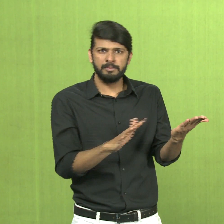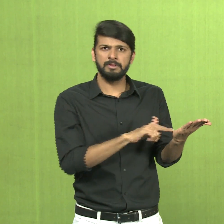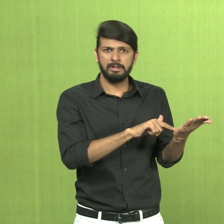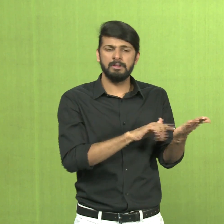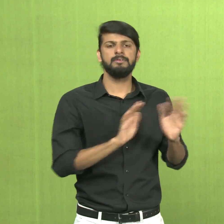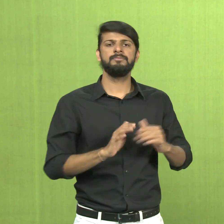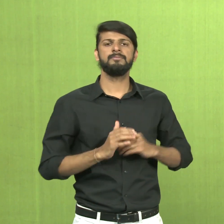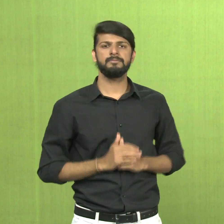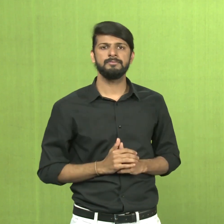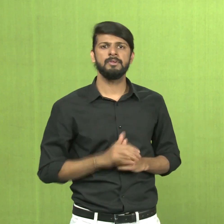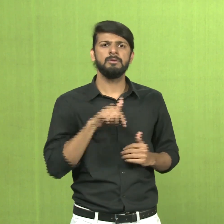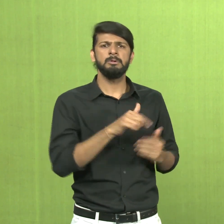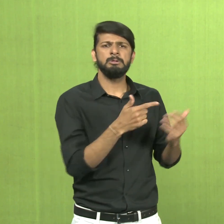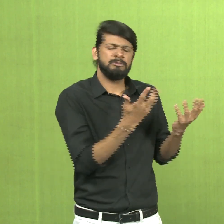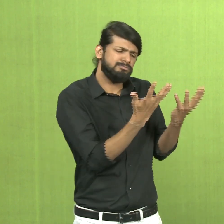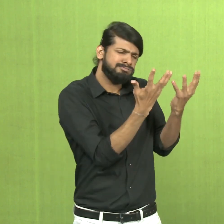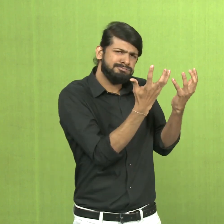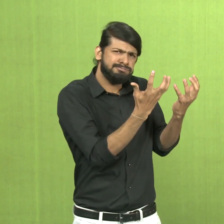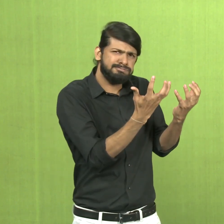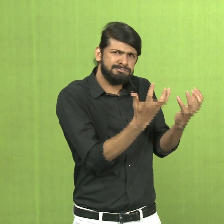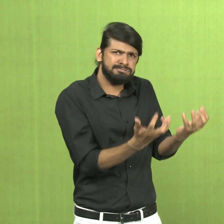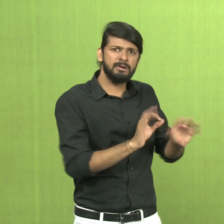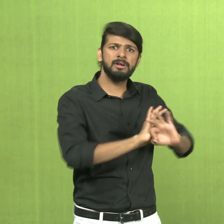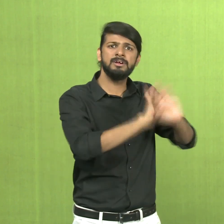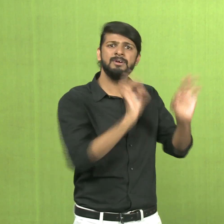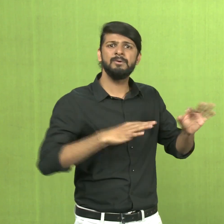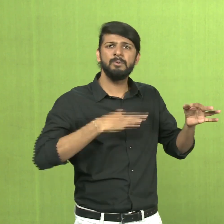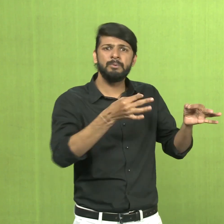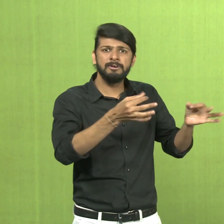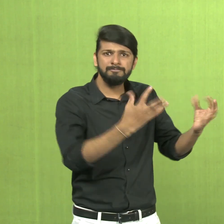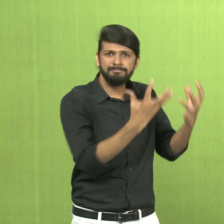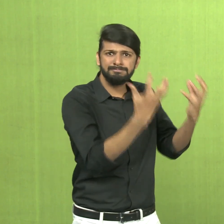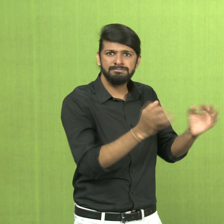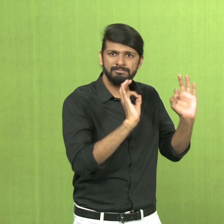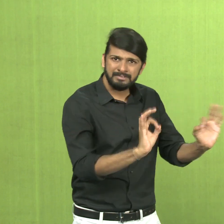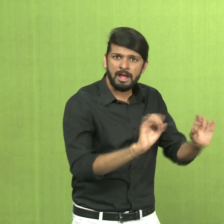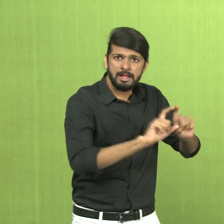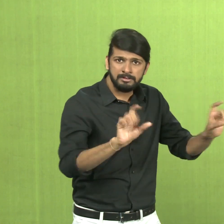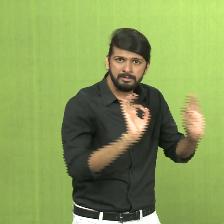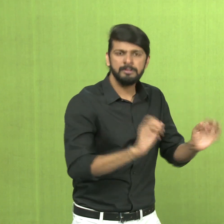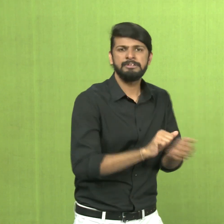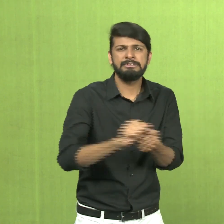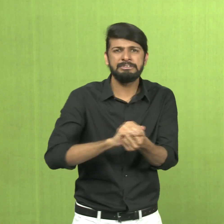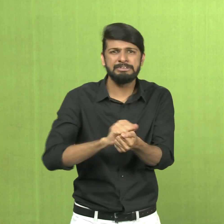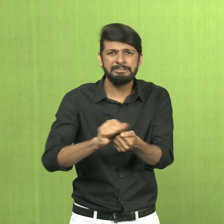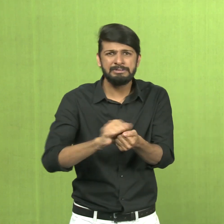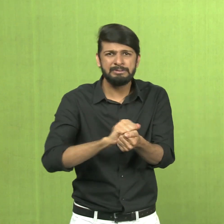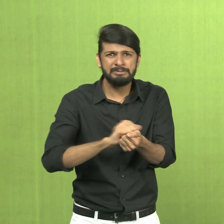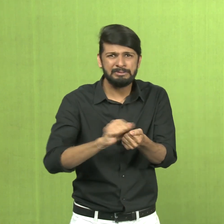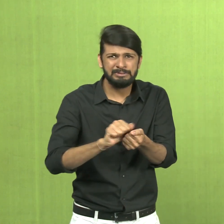Once the green and yellow application is done, they would again allow the fabric to dry, then finally wash it again